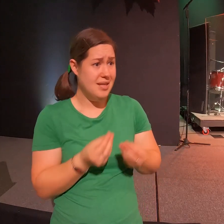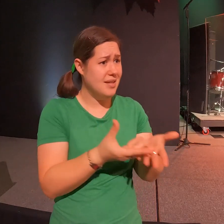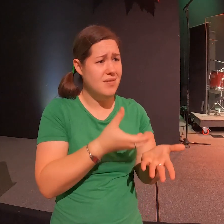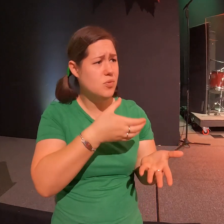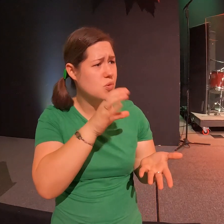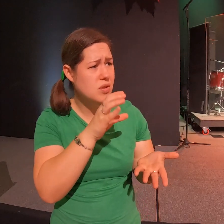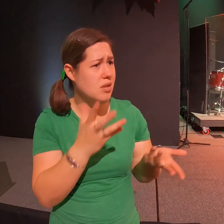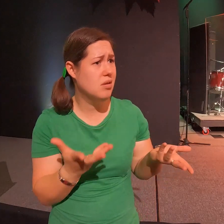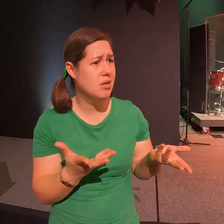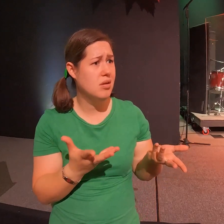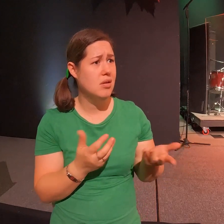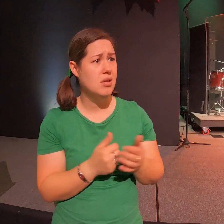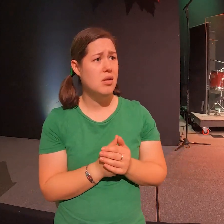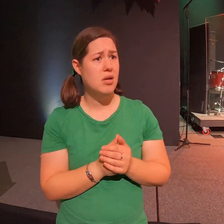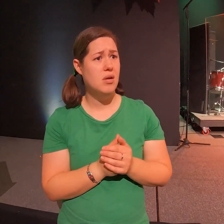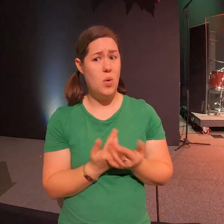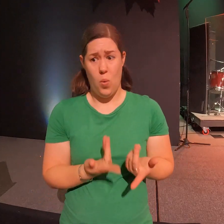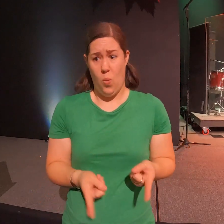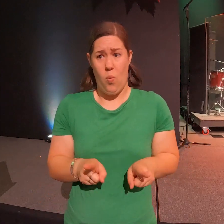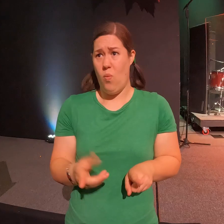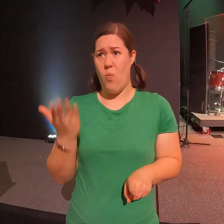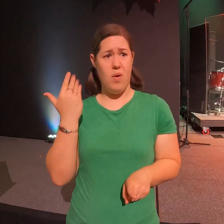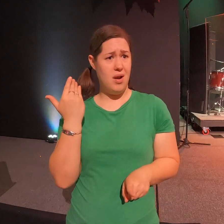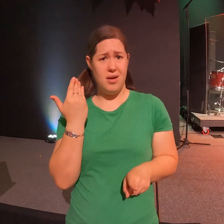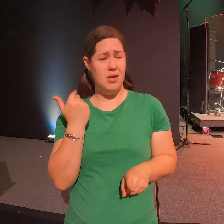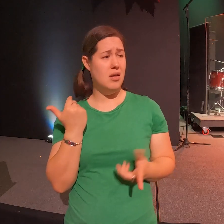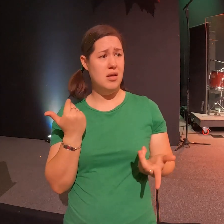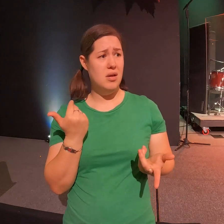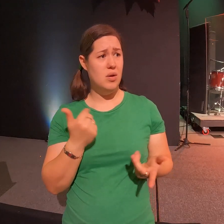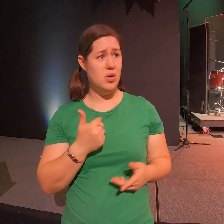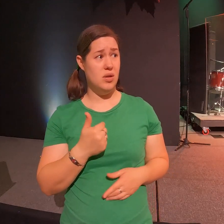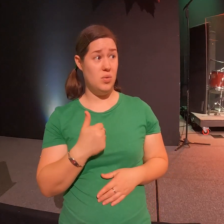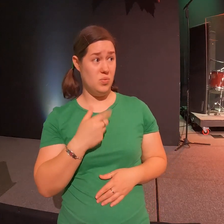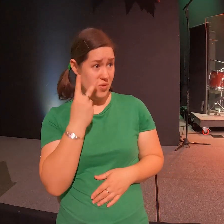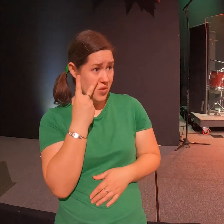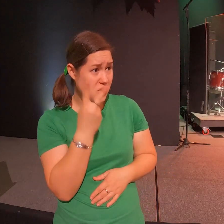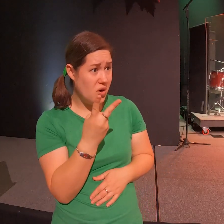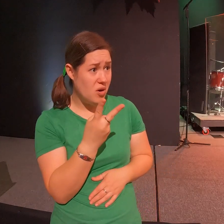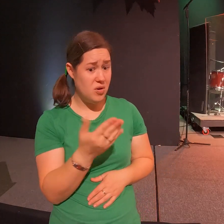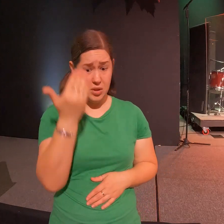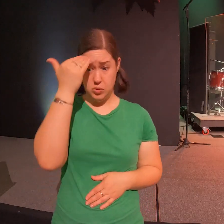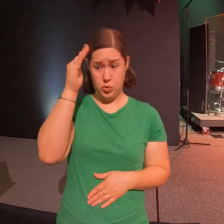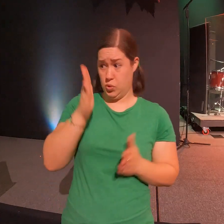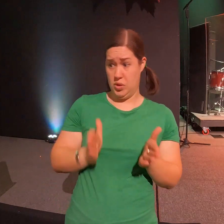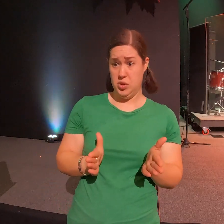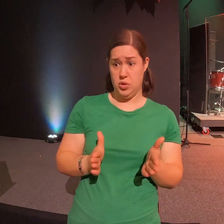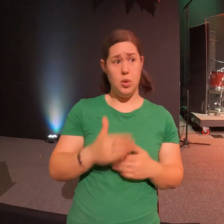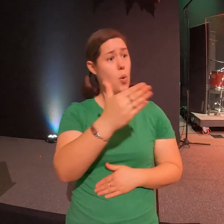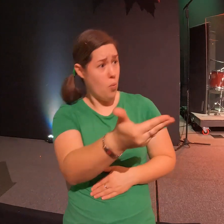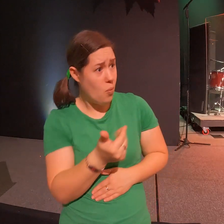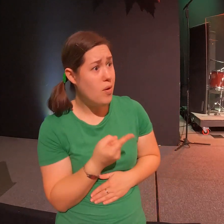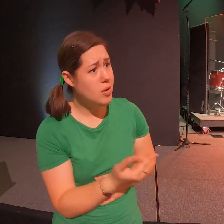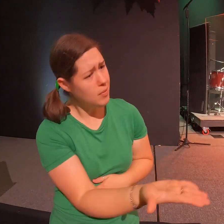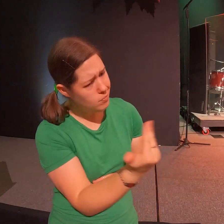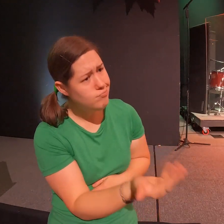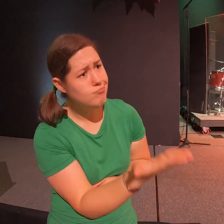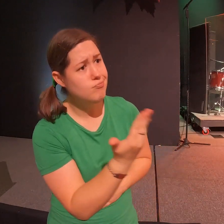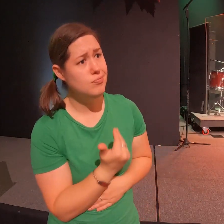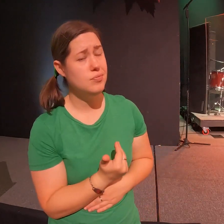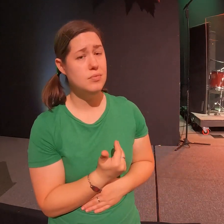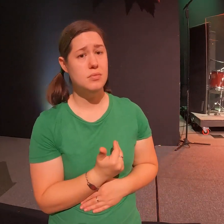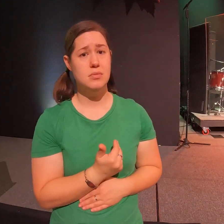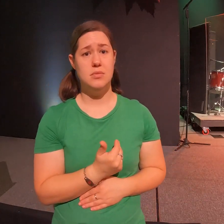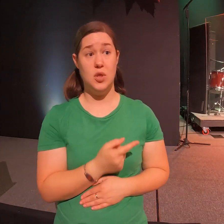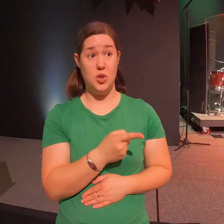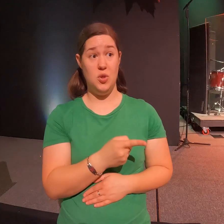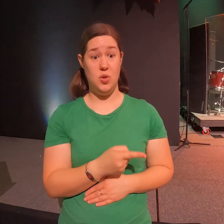drink. And when was it that you saw a stranger and we welcomed you?